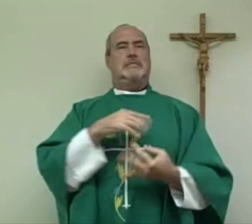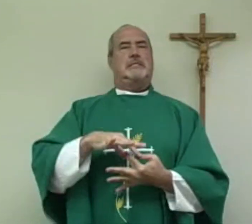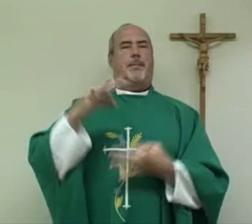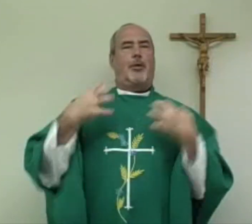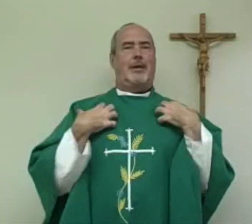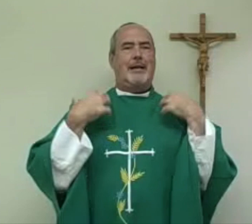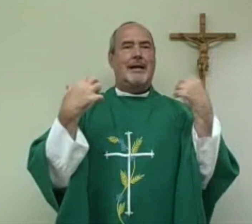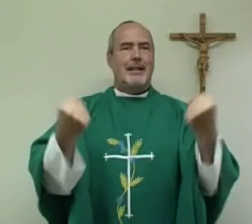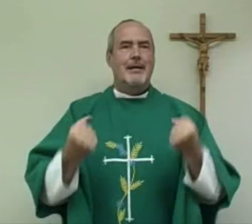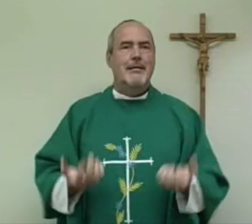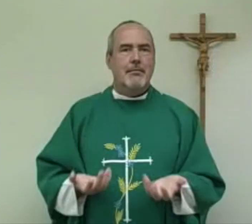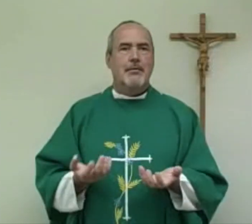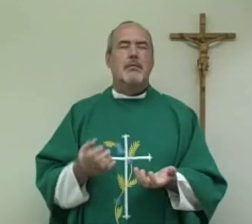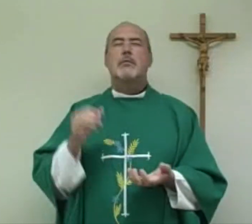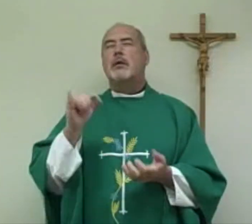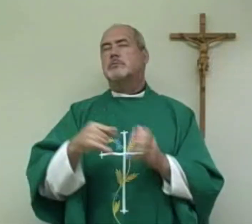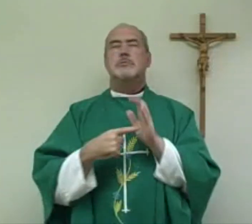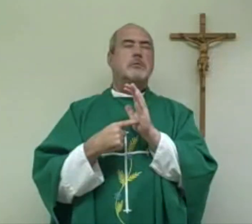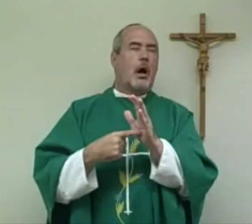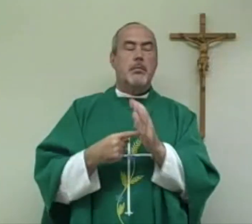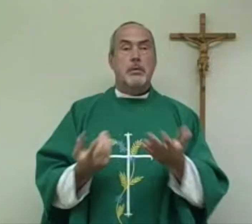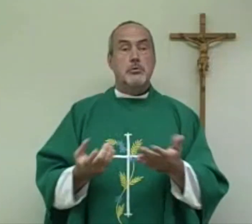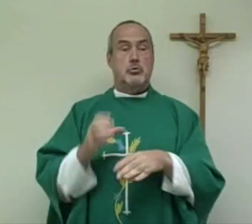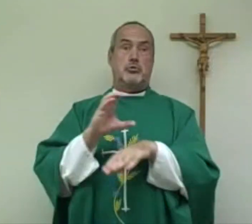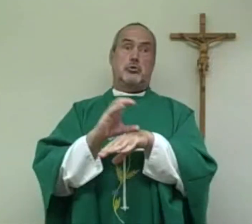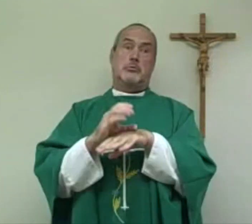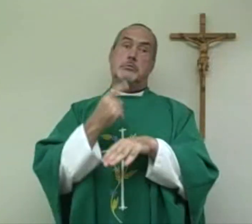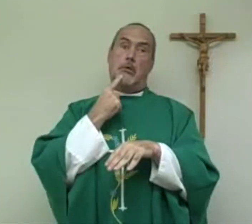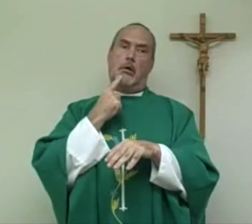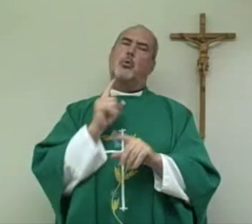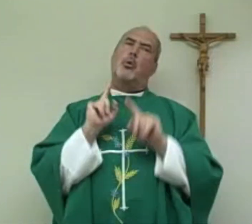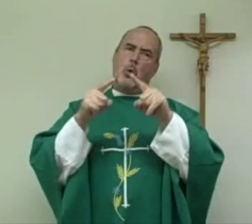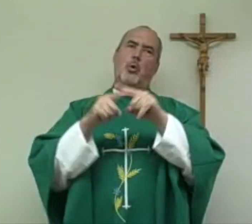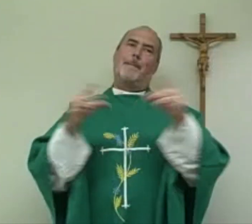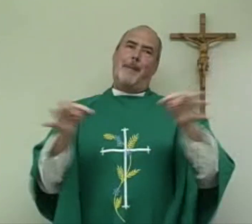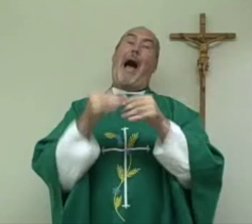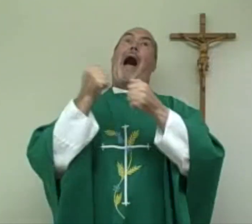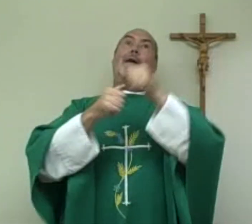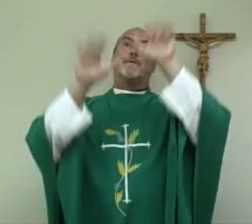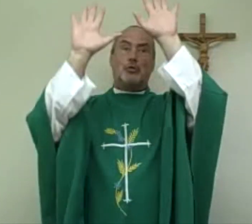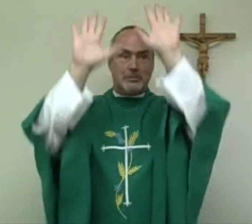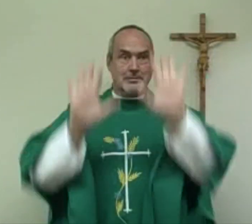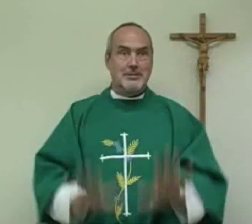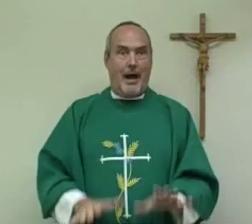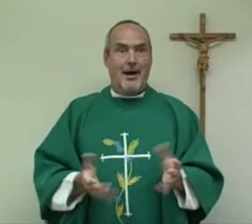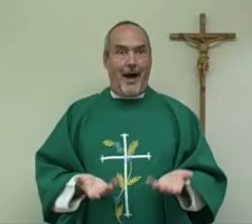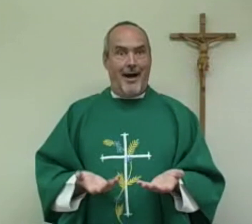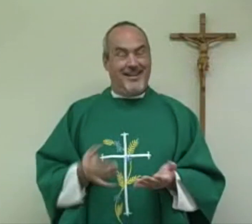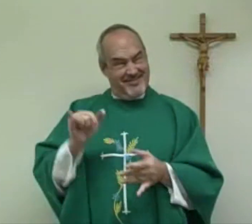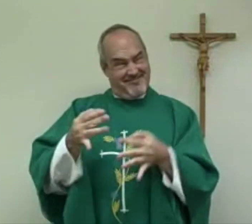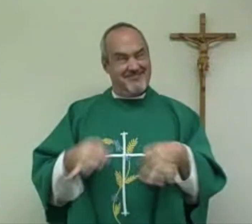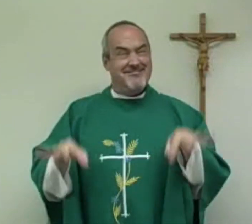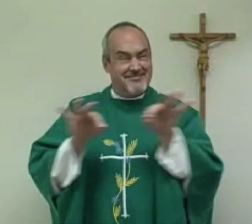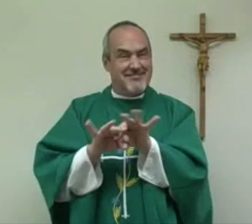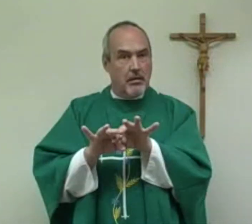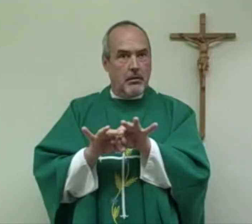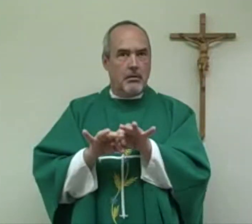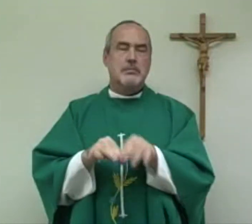them because it helps give us that spiritual strength that we need. For example, church says we need to go to Mass every